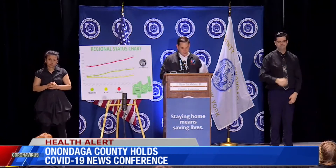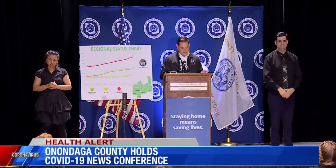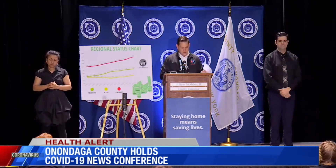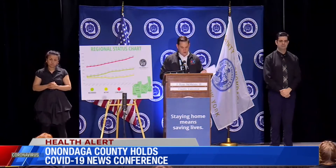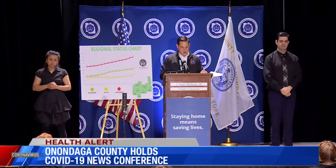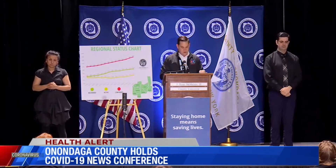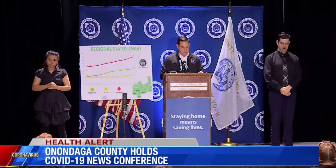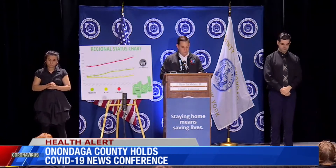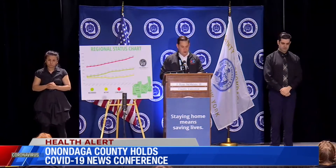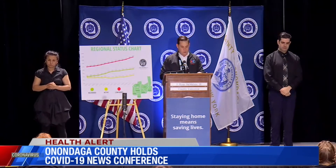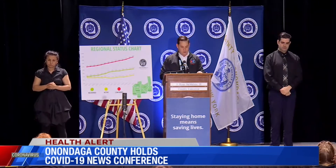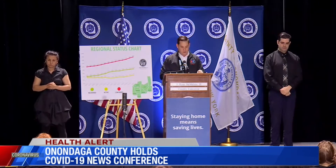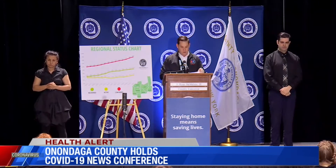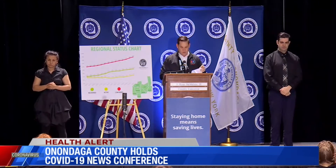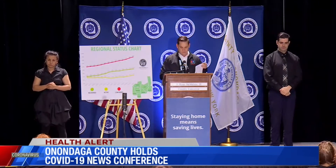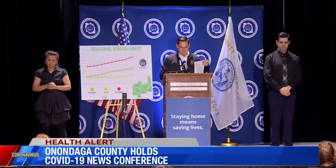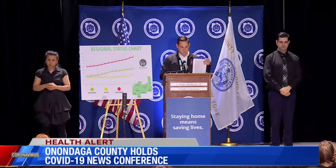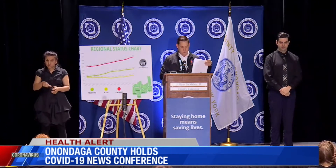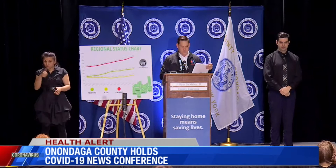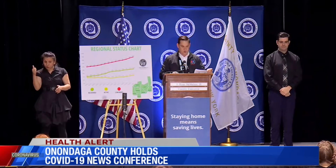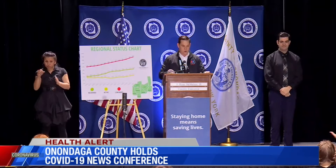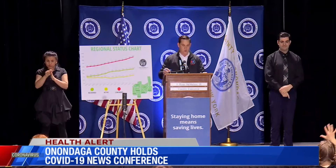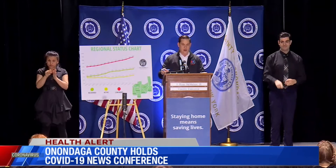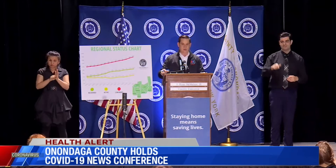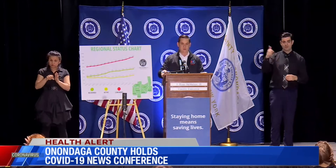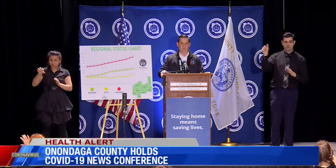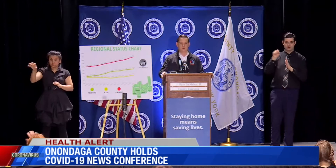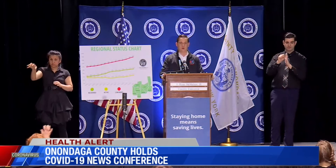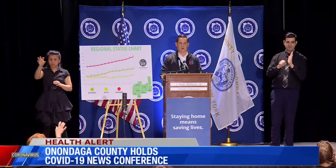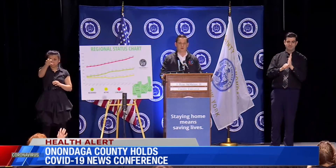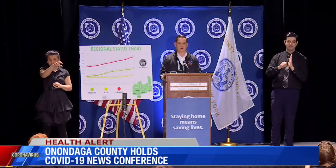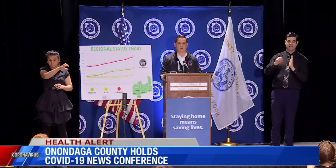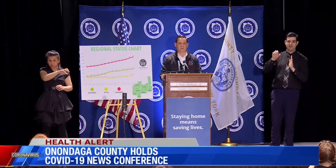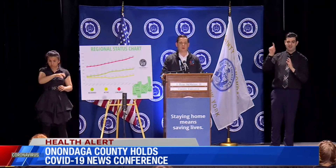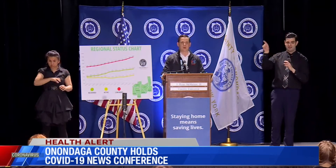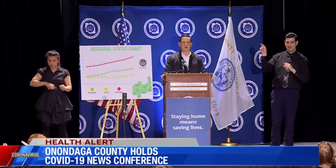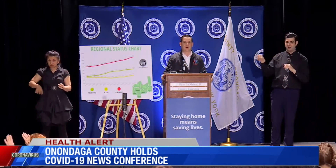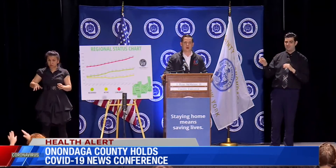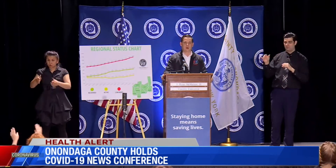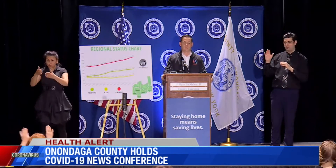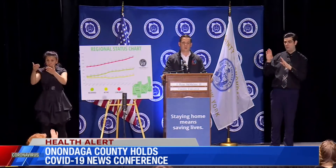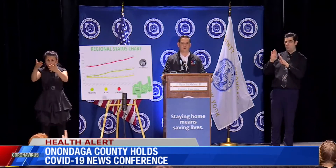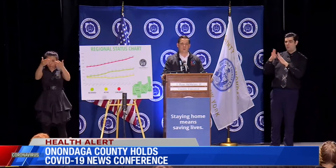Other states are starting to reopen a little bit here and there. We're going to watch it. We're going to learn from it.